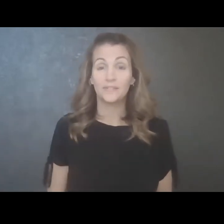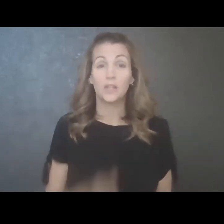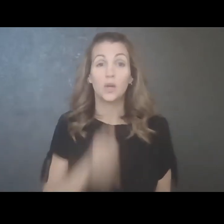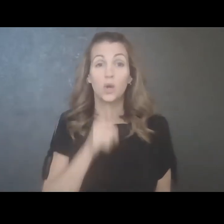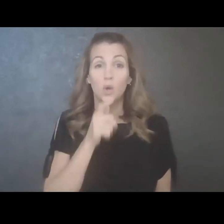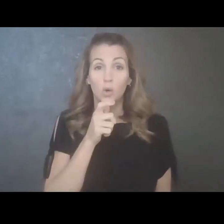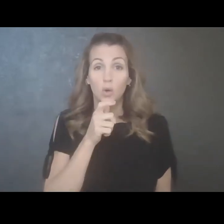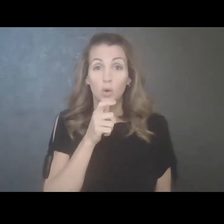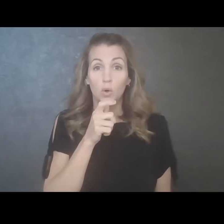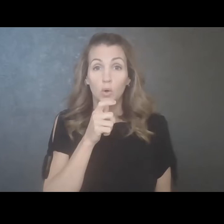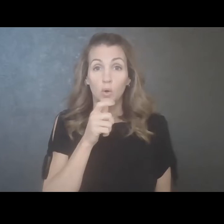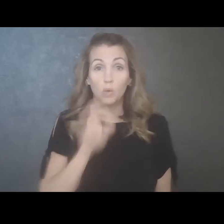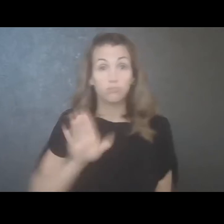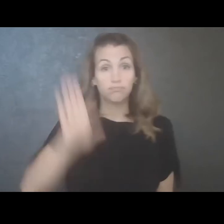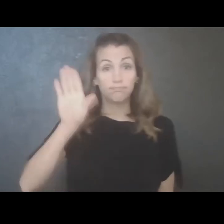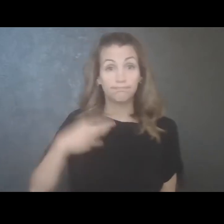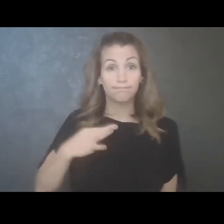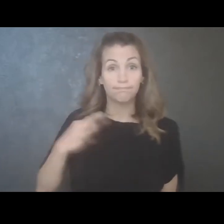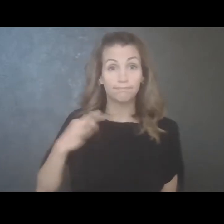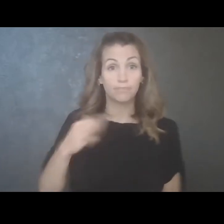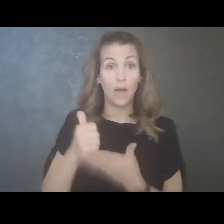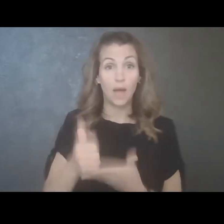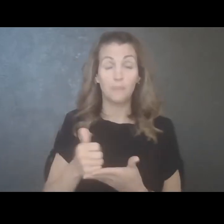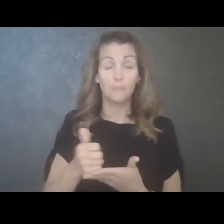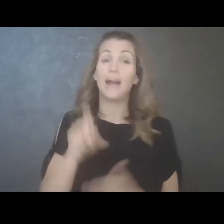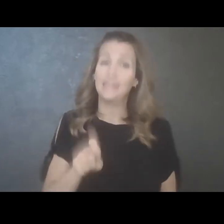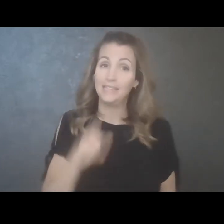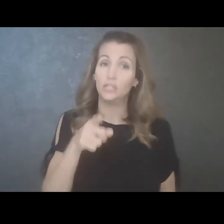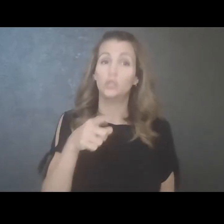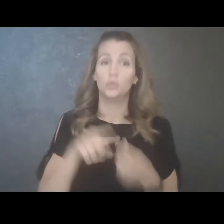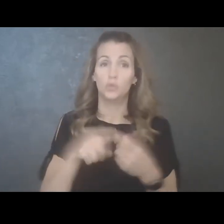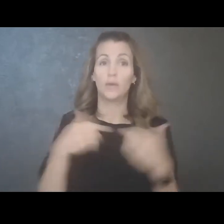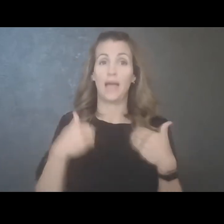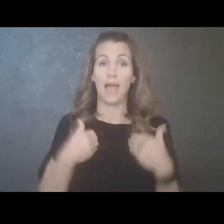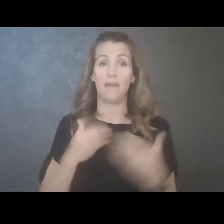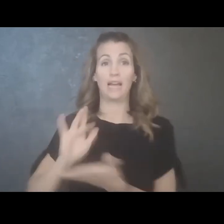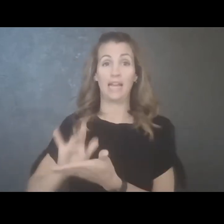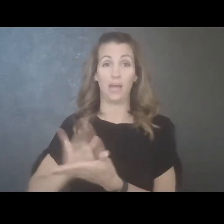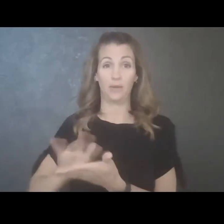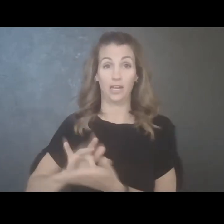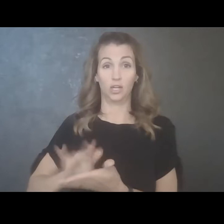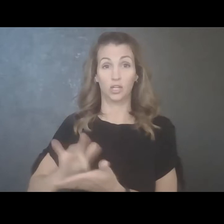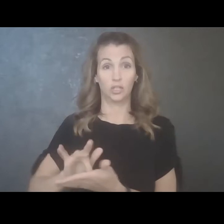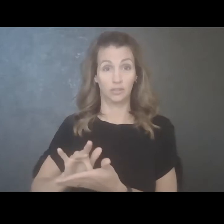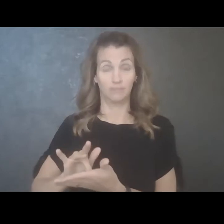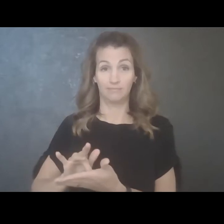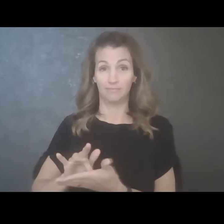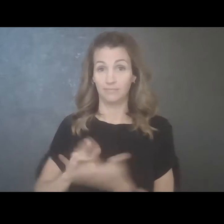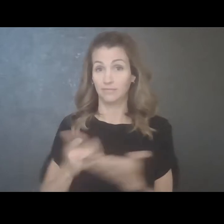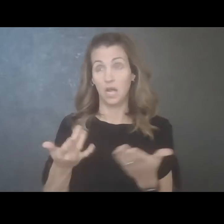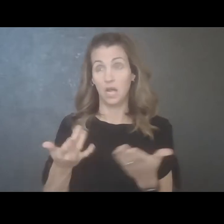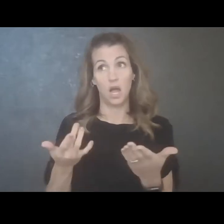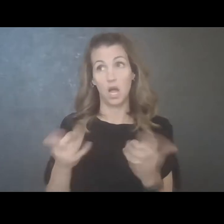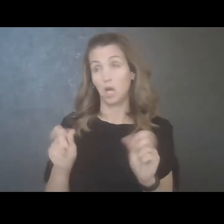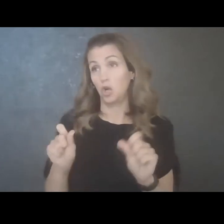to raise your hand and help with something? And for this person, I do need you to have access to a calculator. Now that calculator could be a